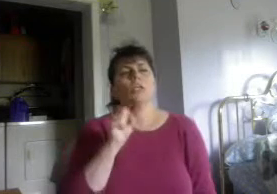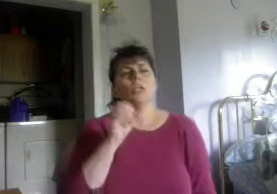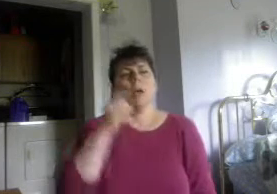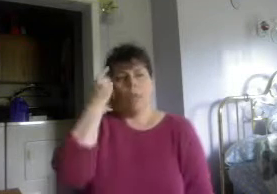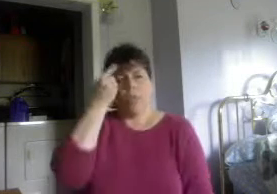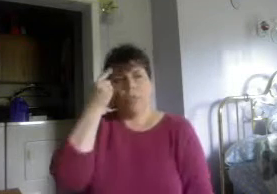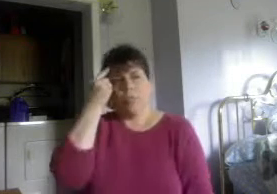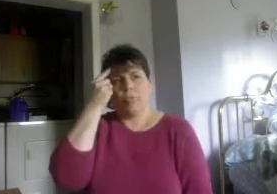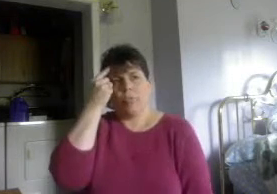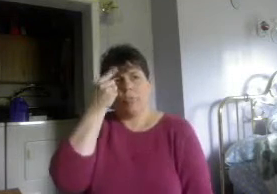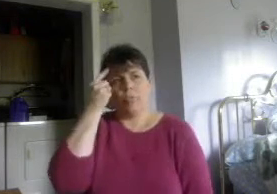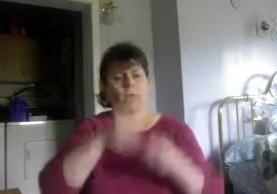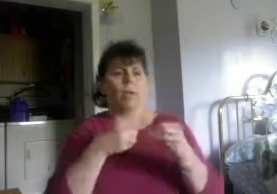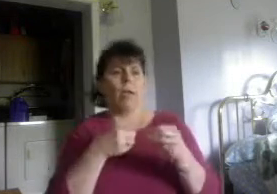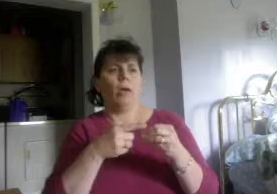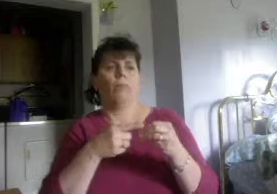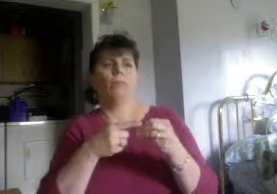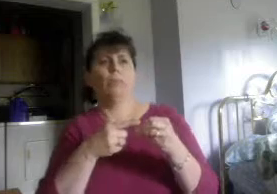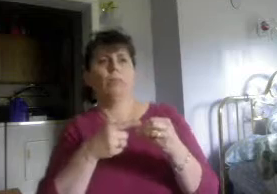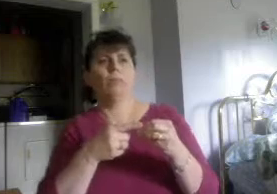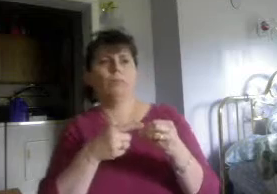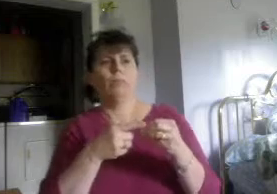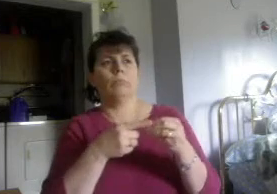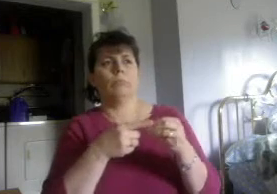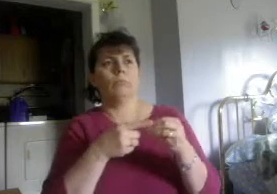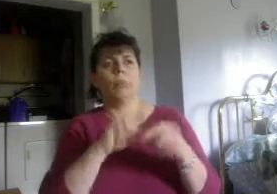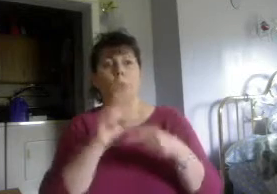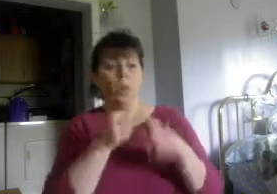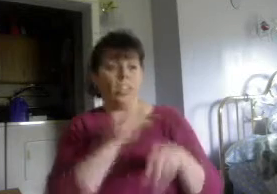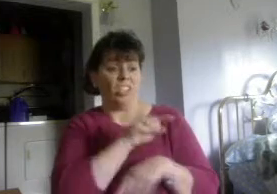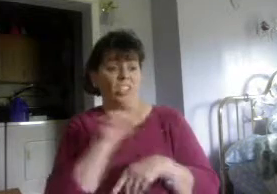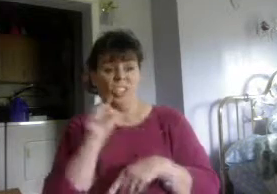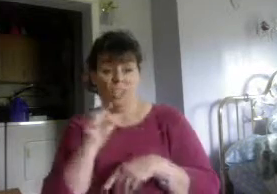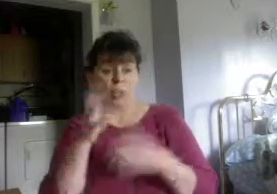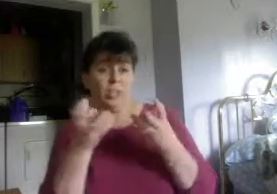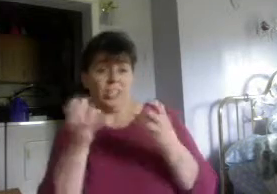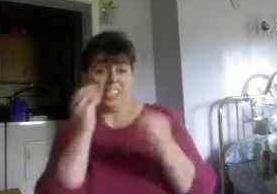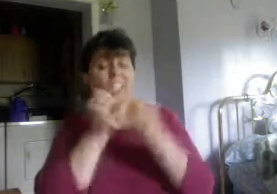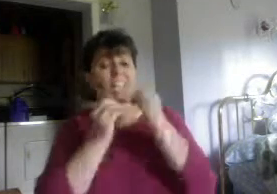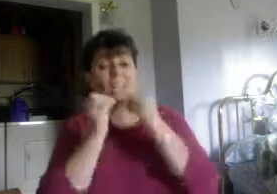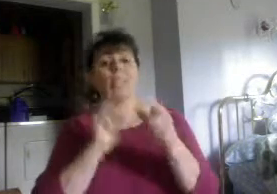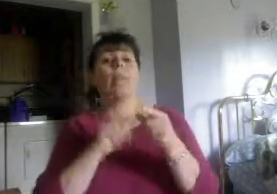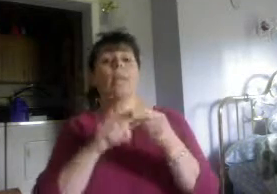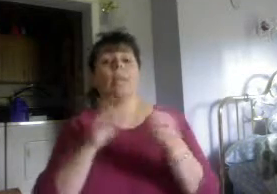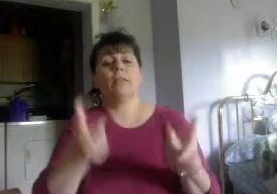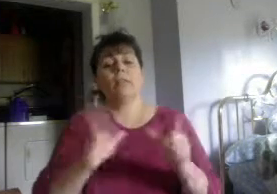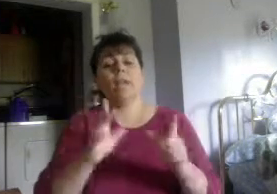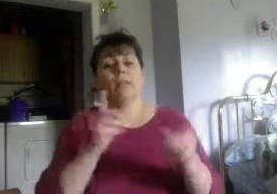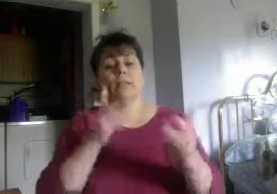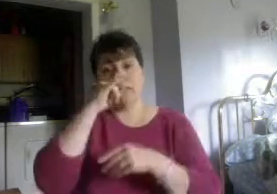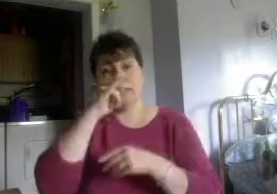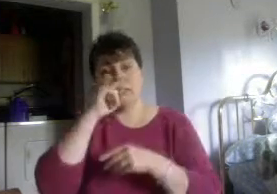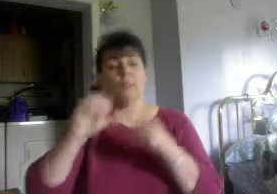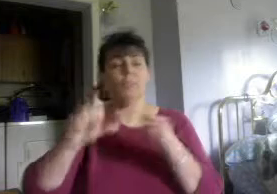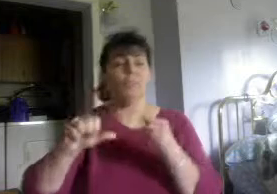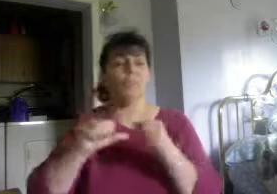eat and let the kids socialize. Then facing down racism may be the next exercise you could do